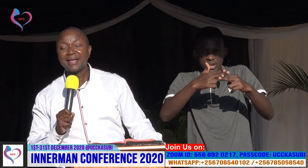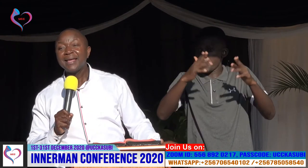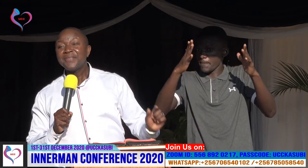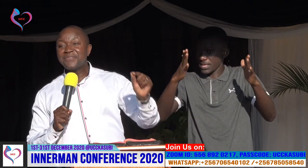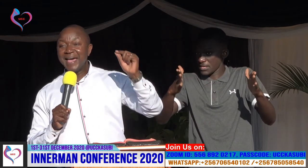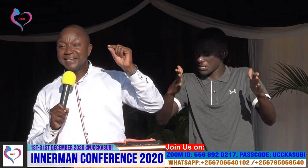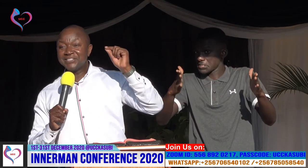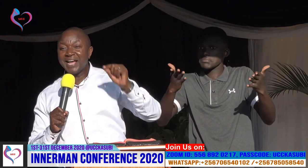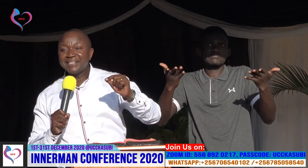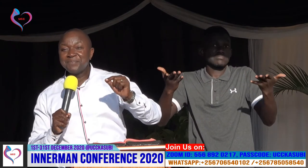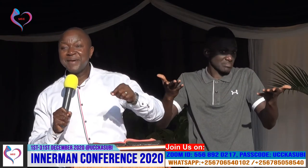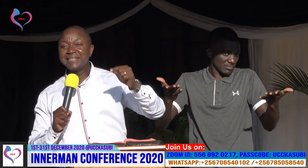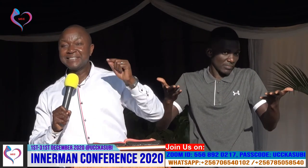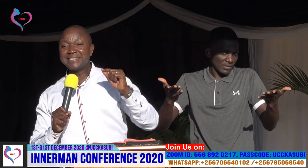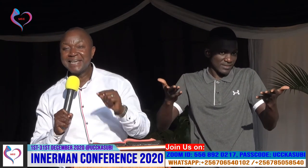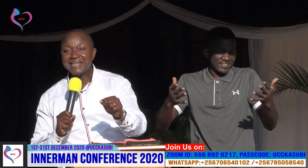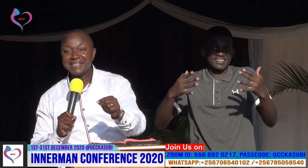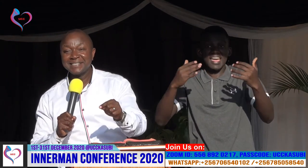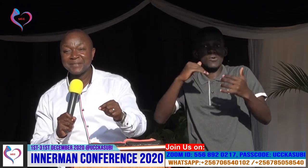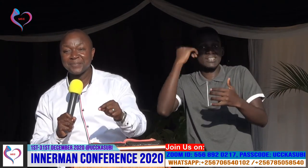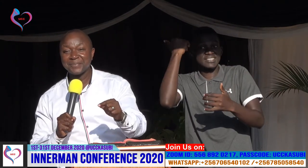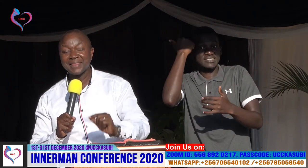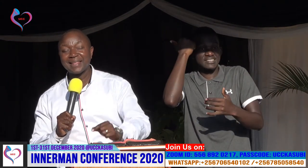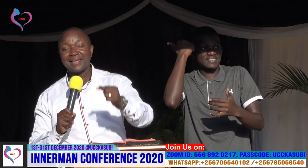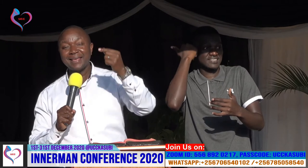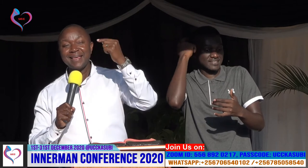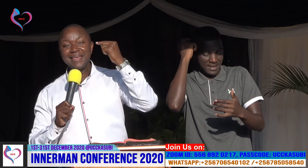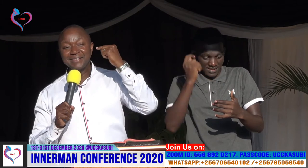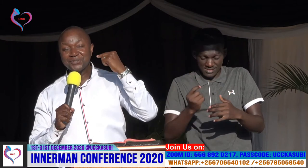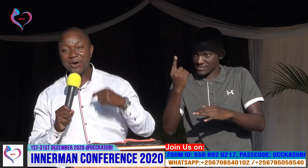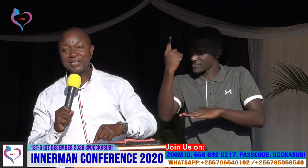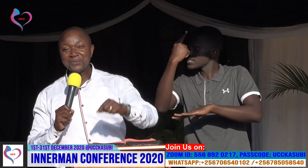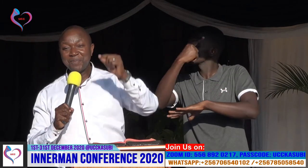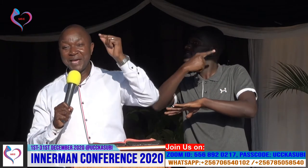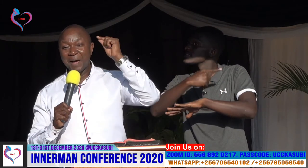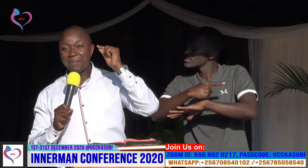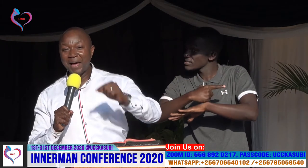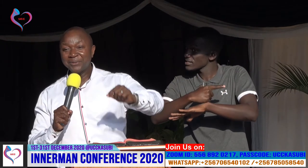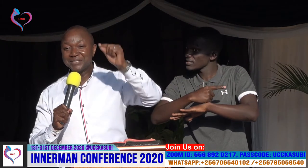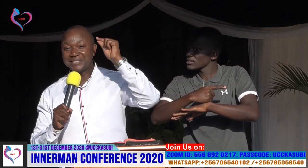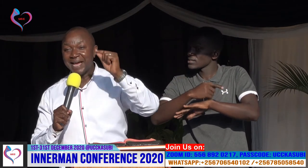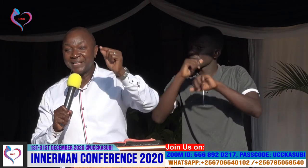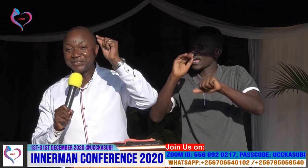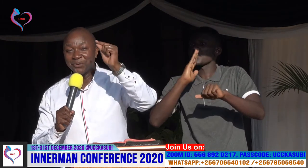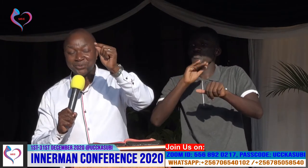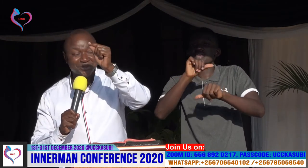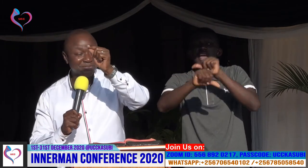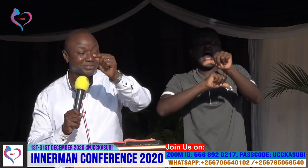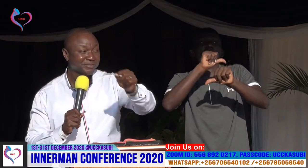title, then judgment day is going to be about